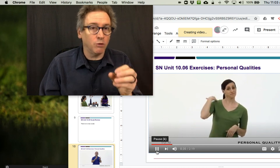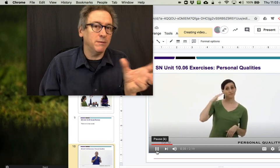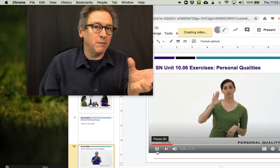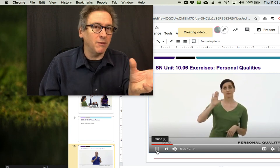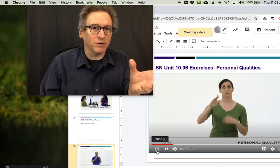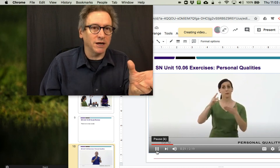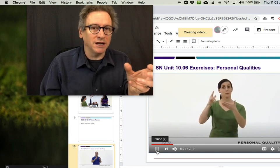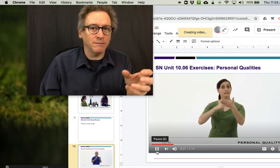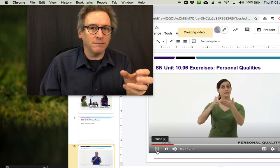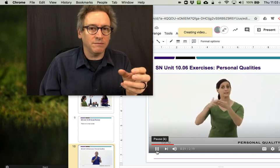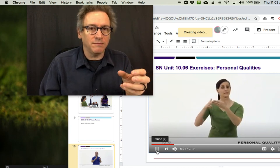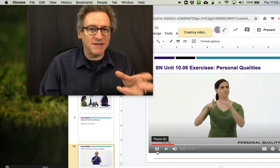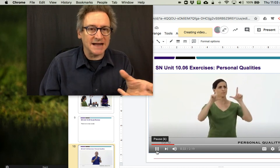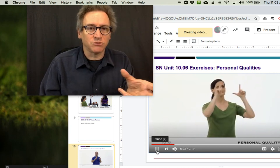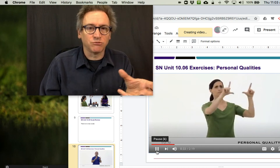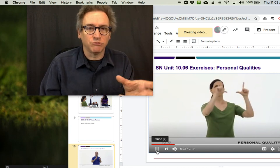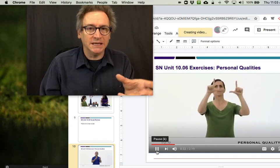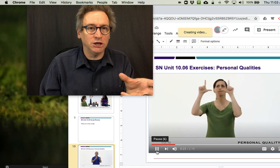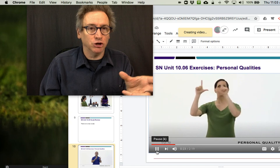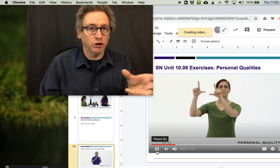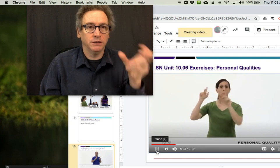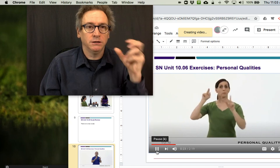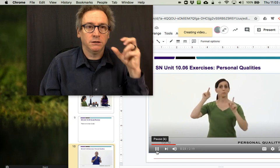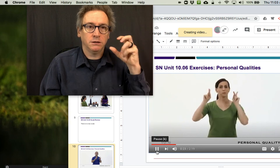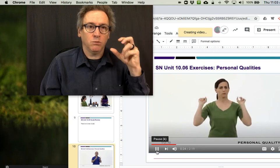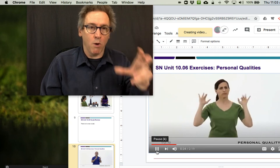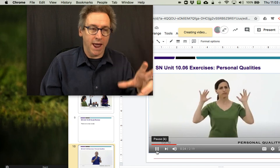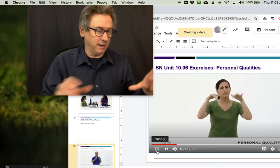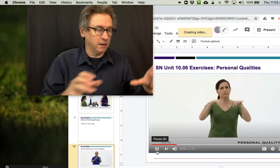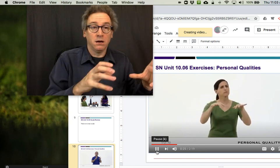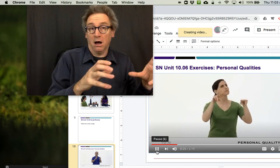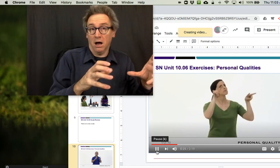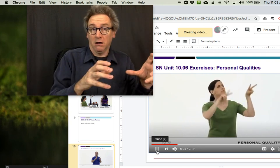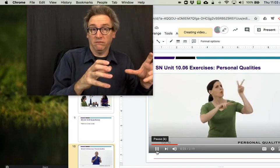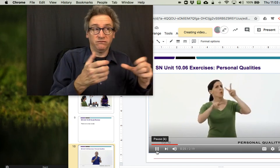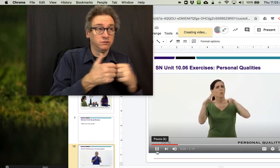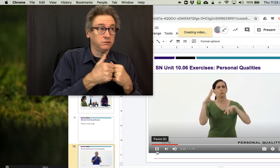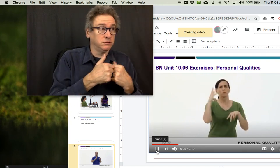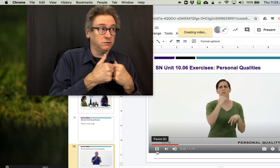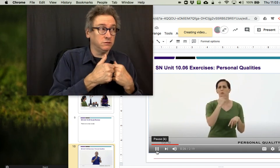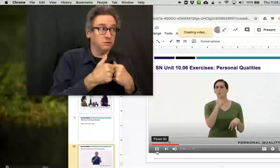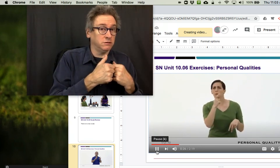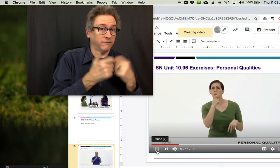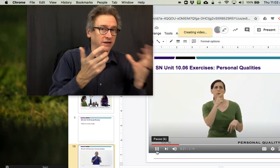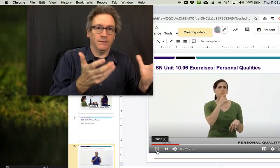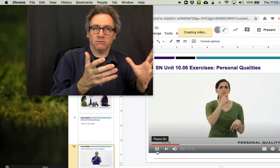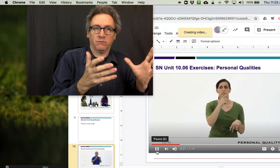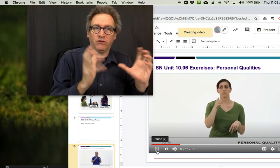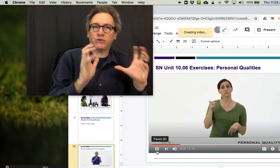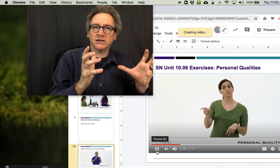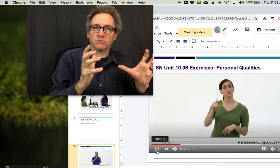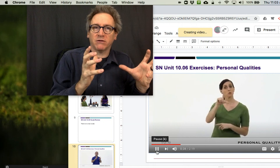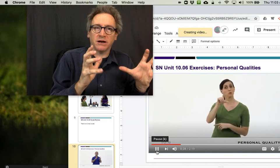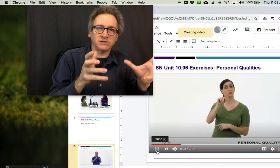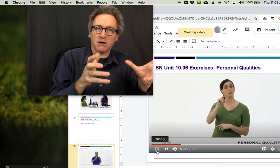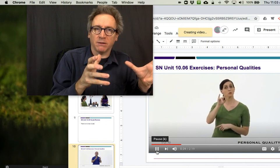or a minimum of 3. That's a really good way of thinking about it. 3